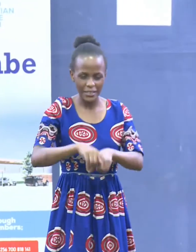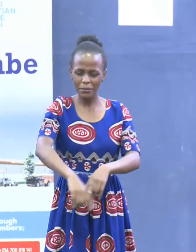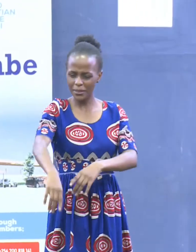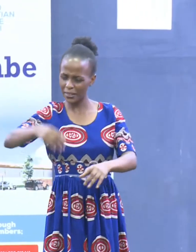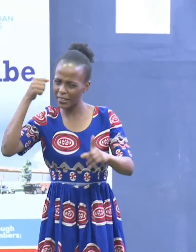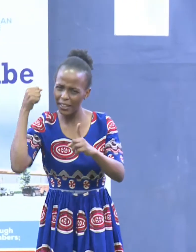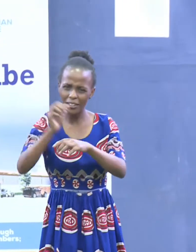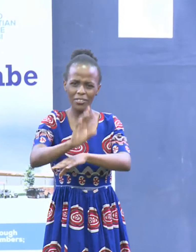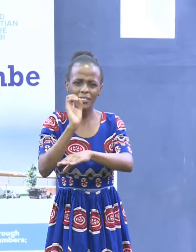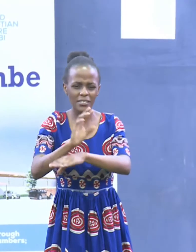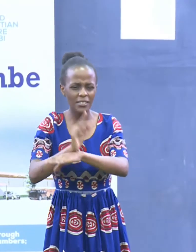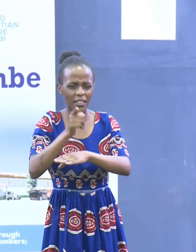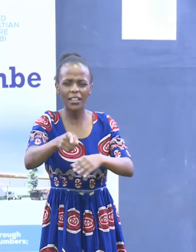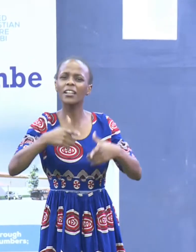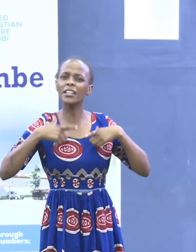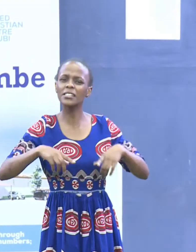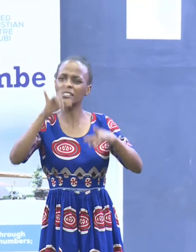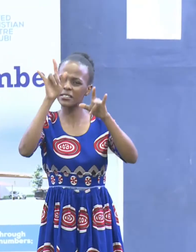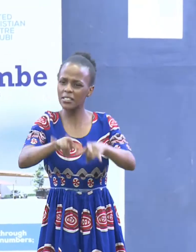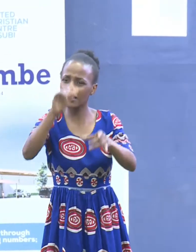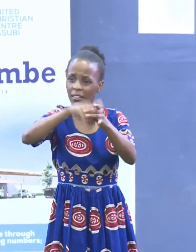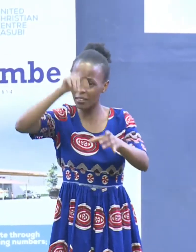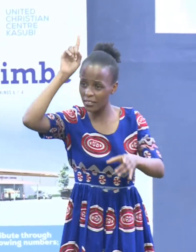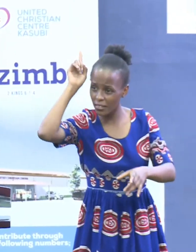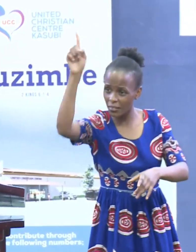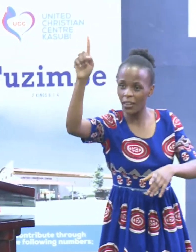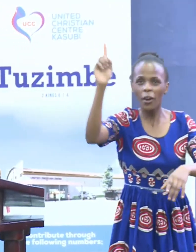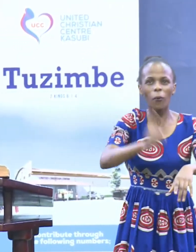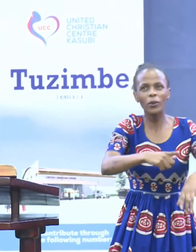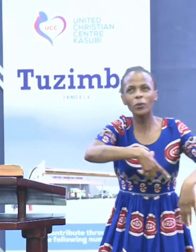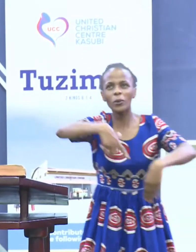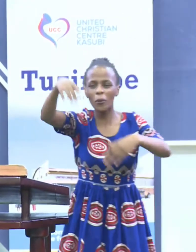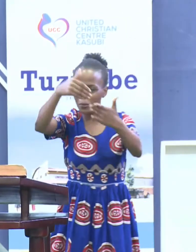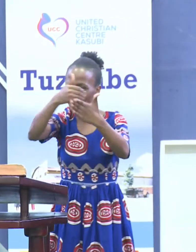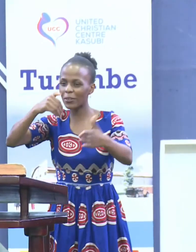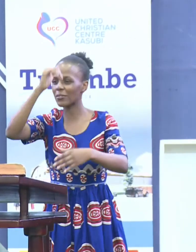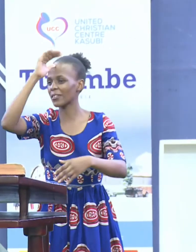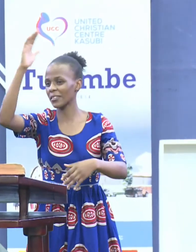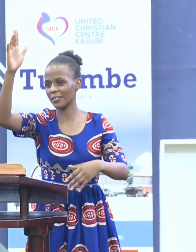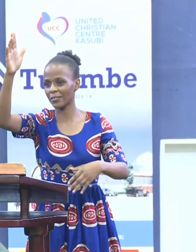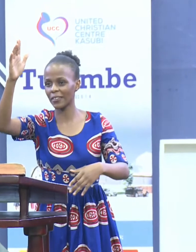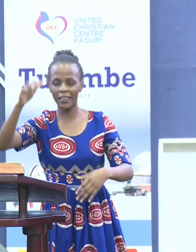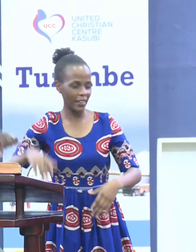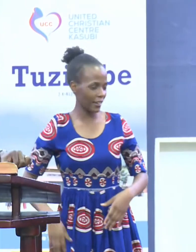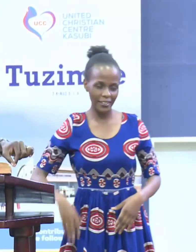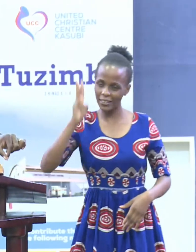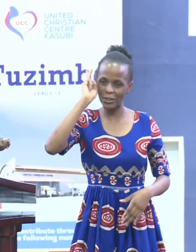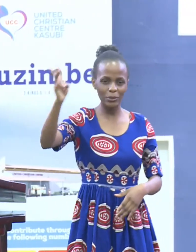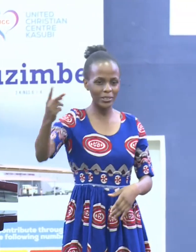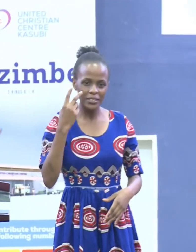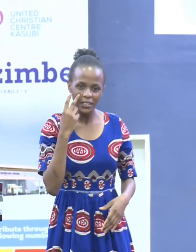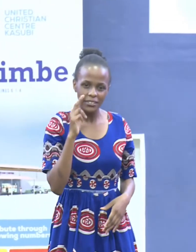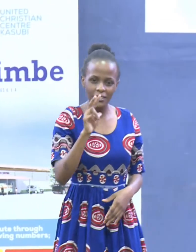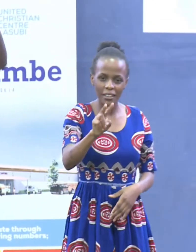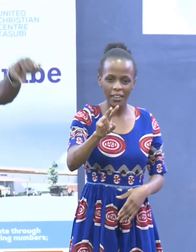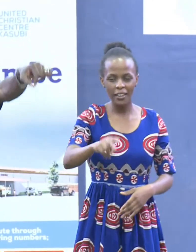it urges us to abide in him, it means when we go before the Father, he's going